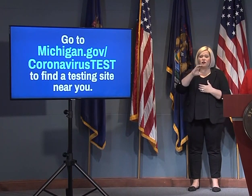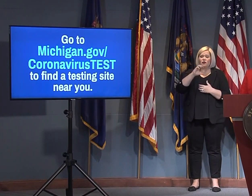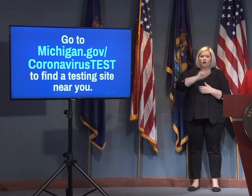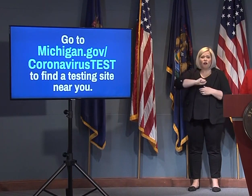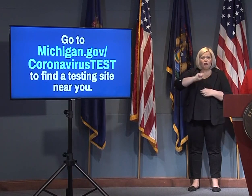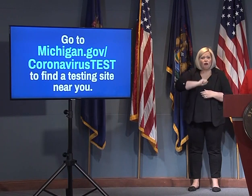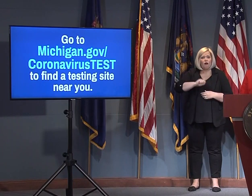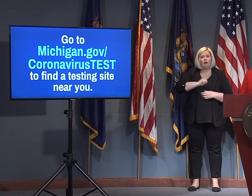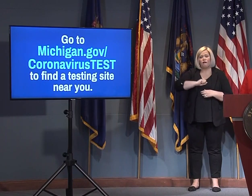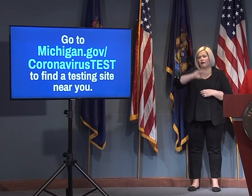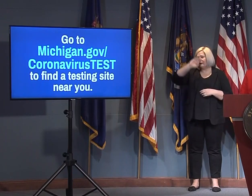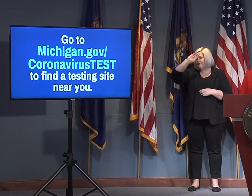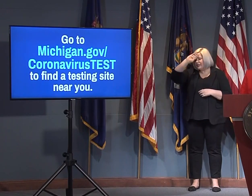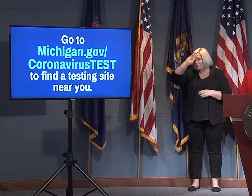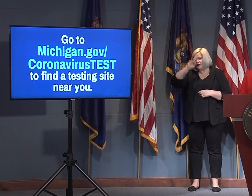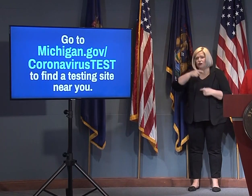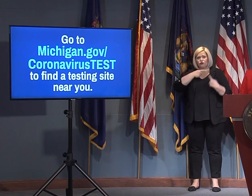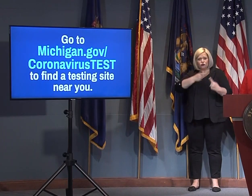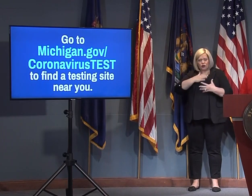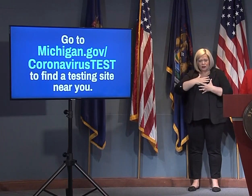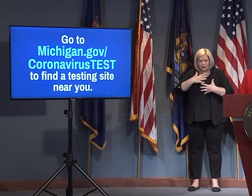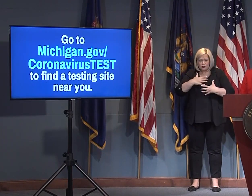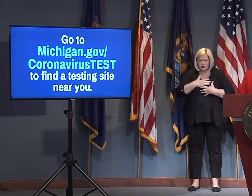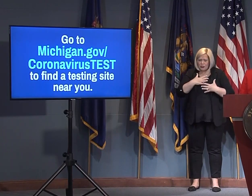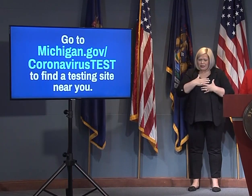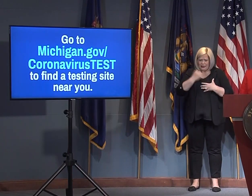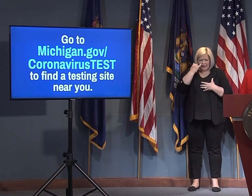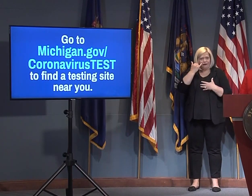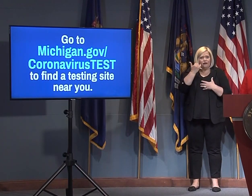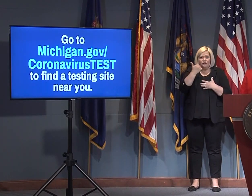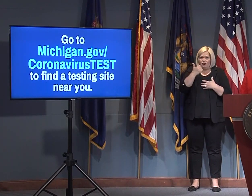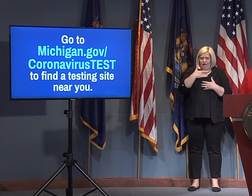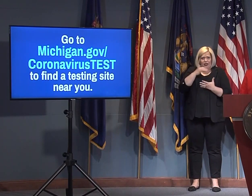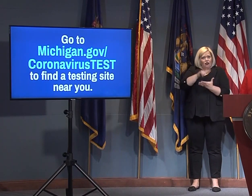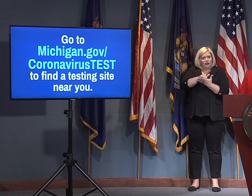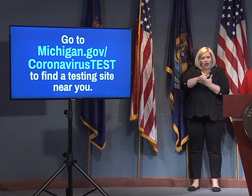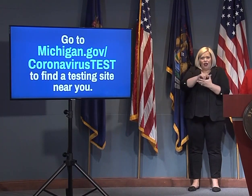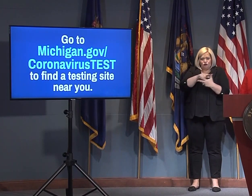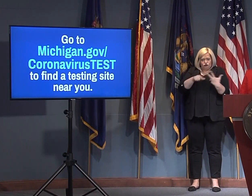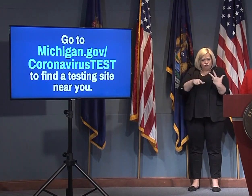If you have any of these symptoms, call your healthcare provider or visit